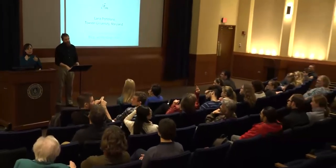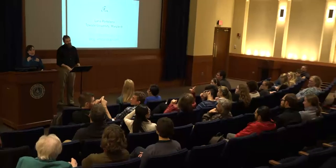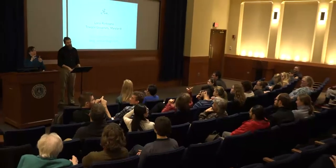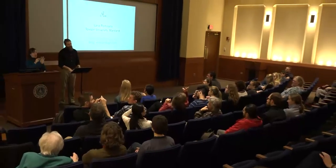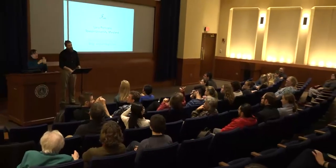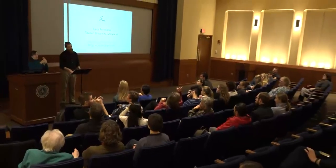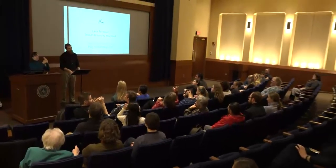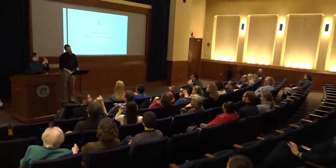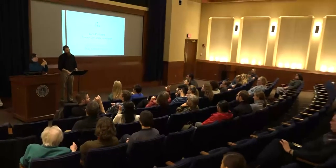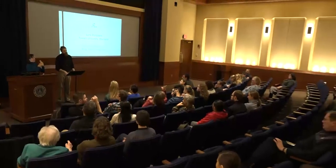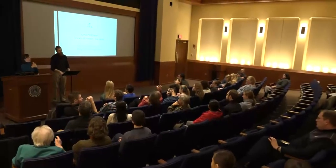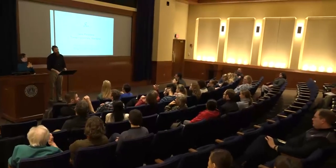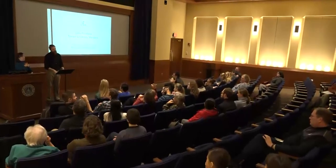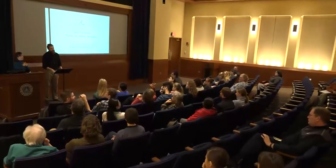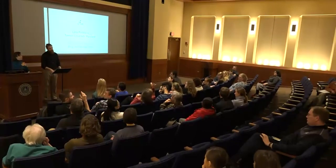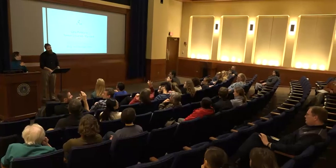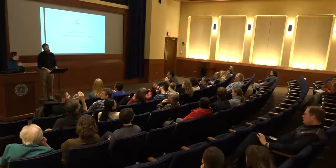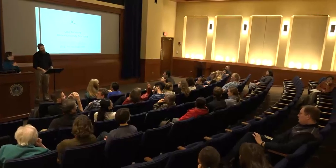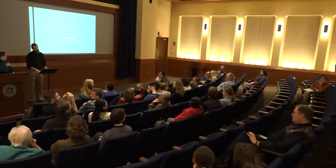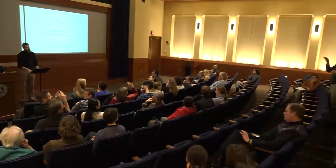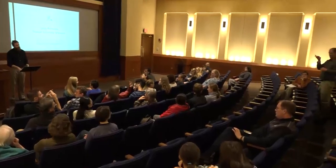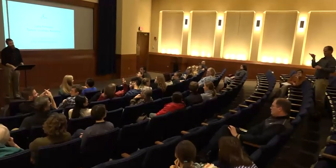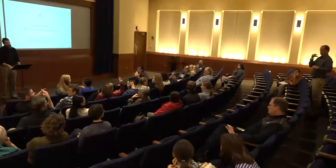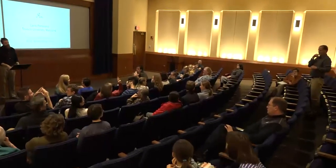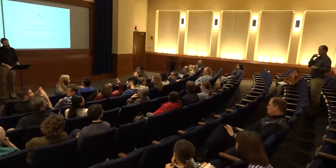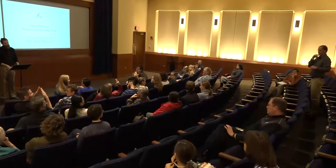about, I